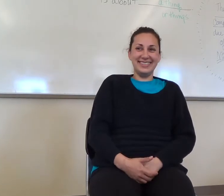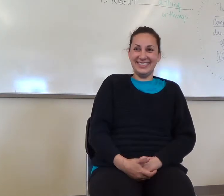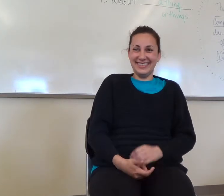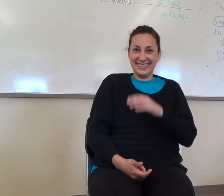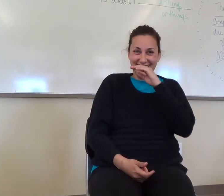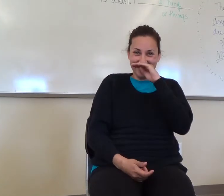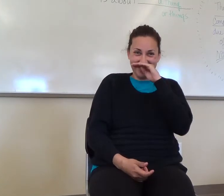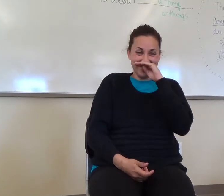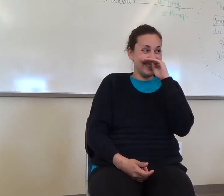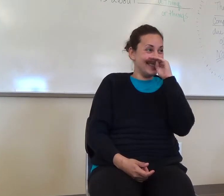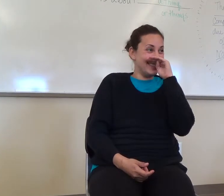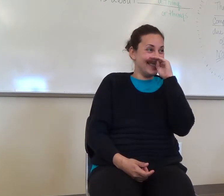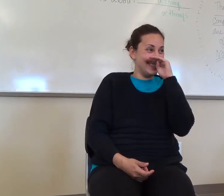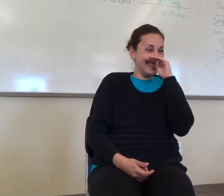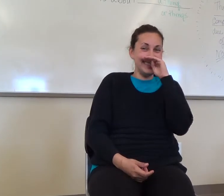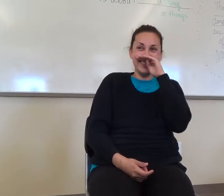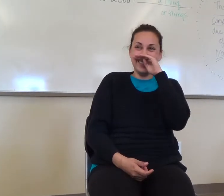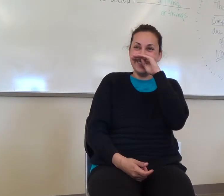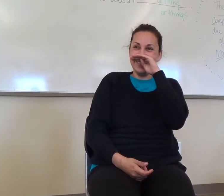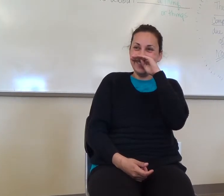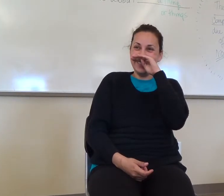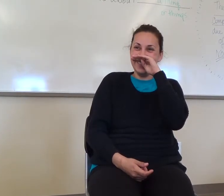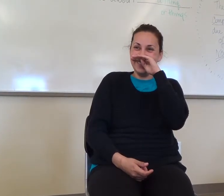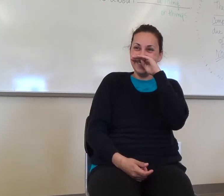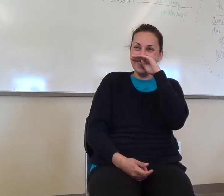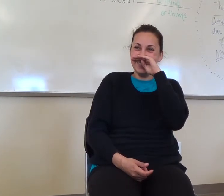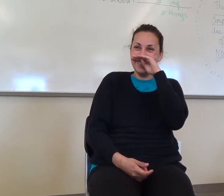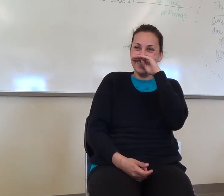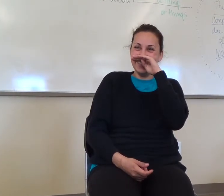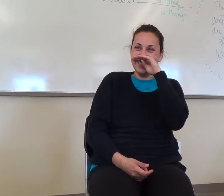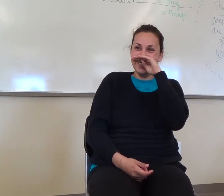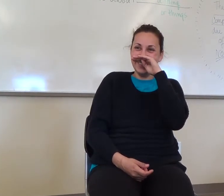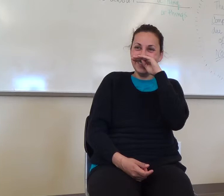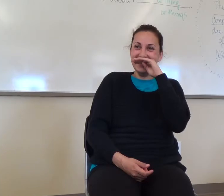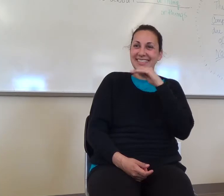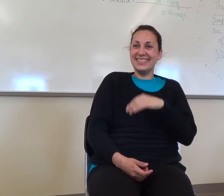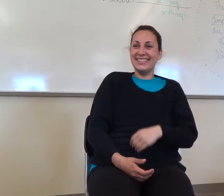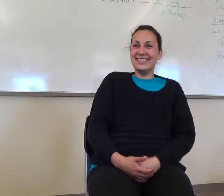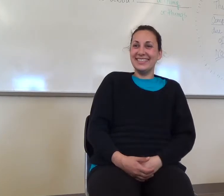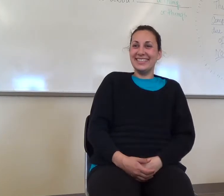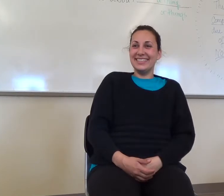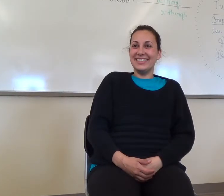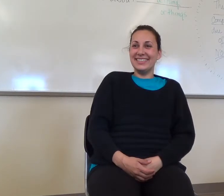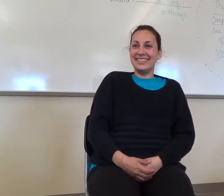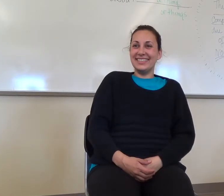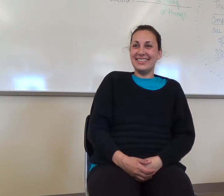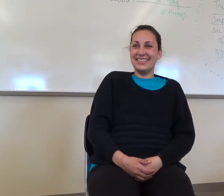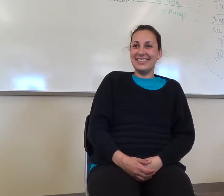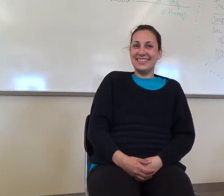Program? What? A list of programs? No, because it's got this too. Oh.